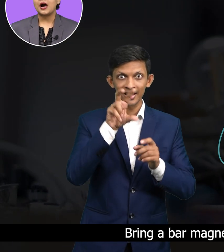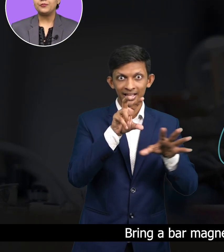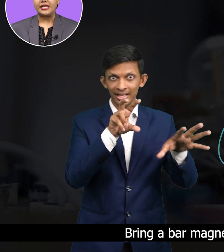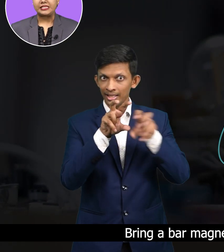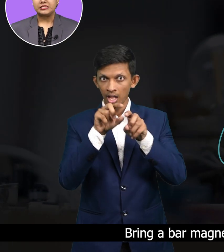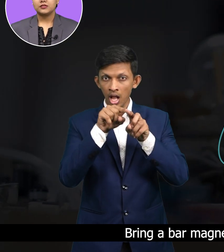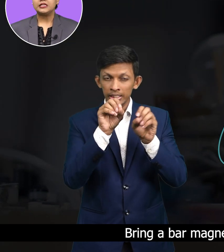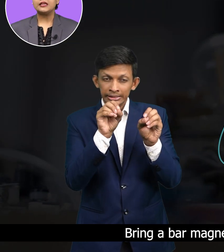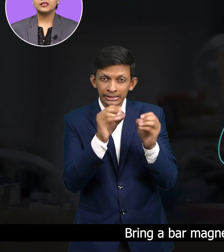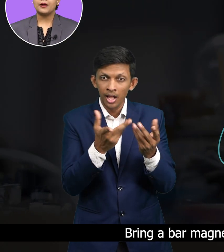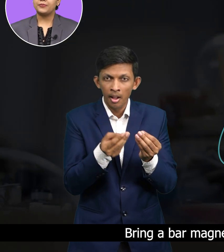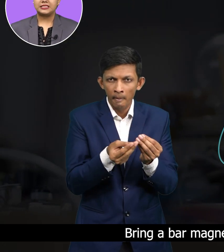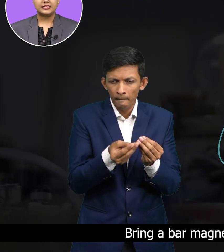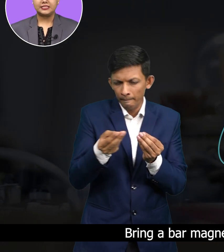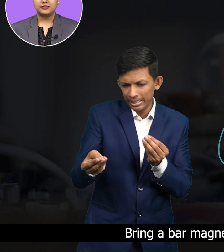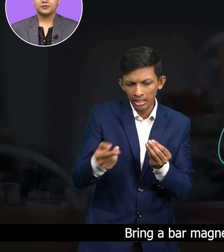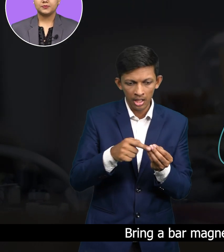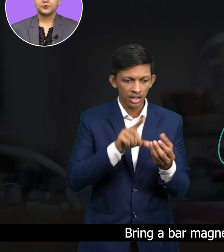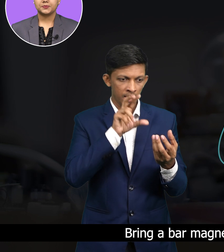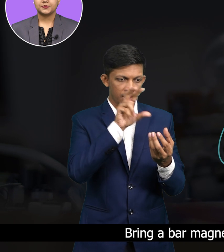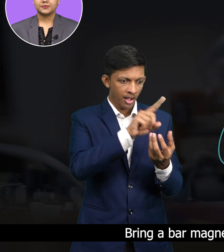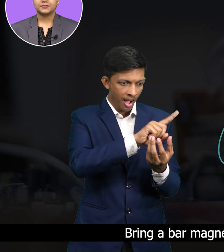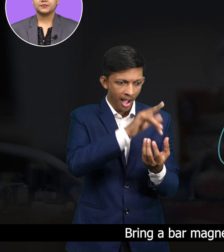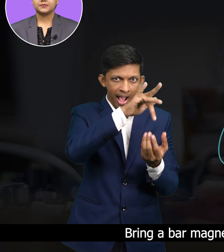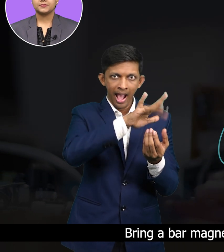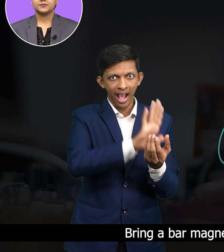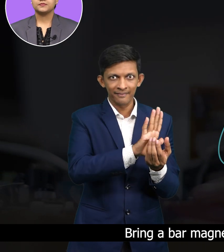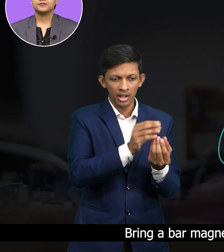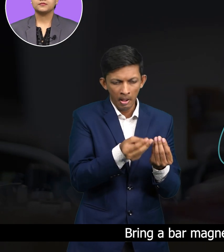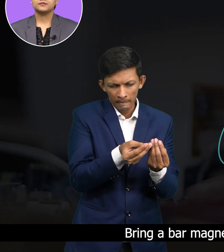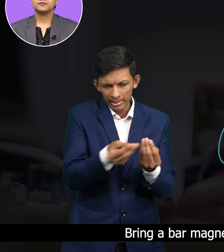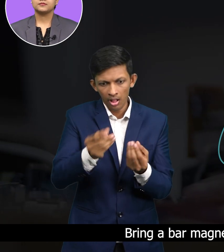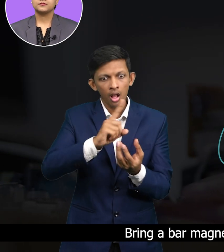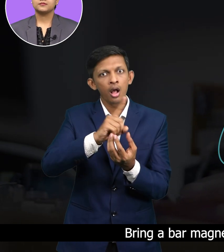Bring a bar magnet near the compass needle.